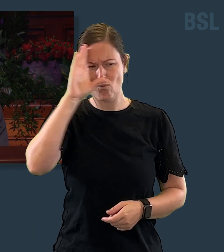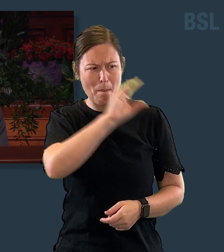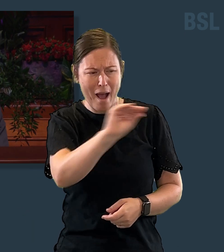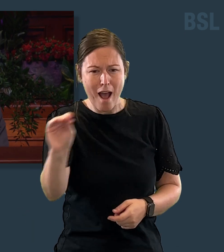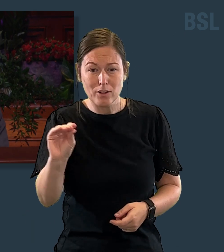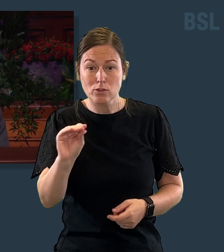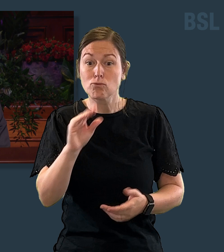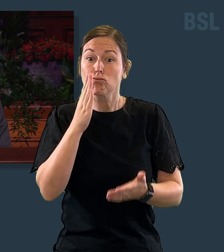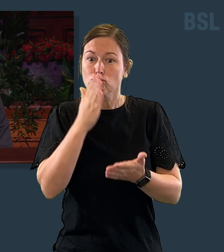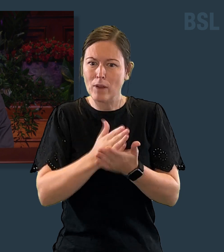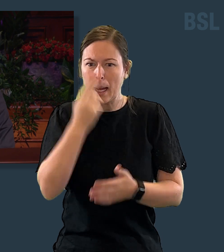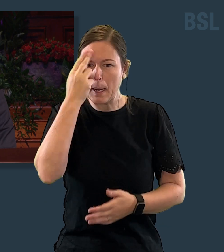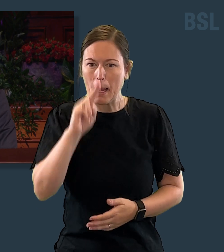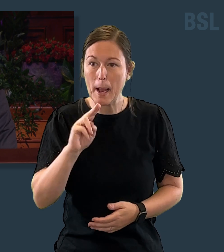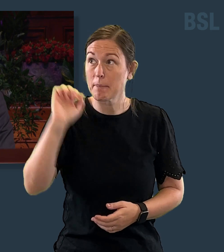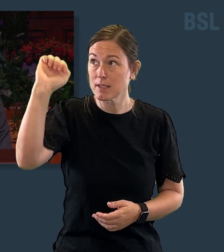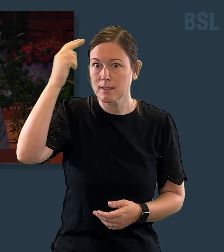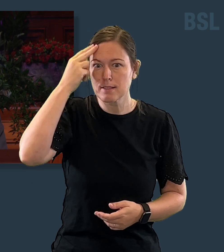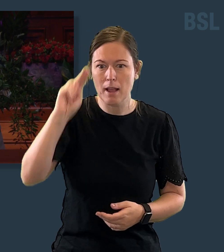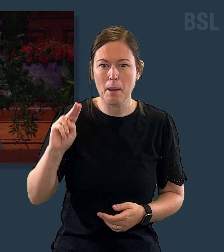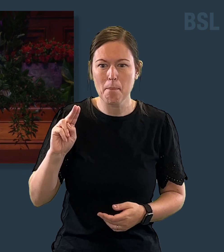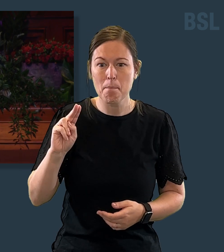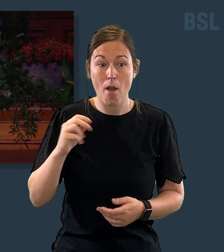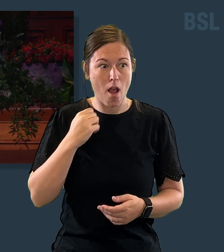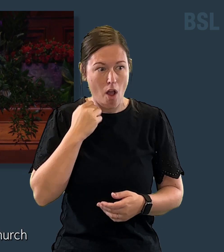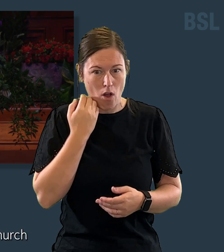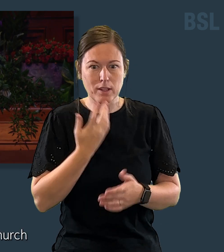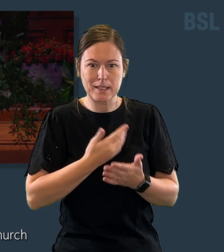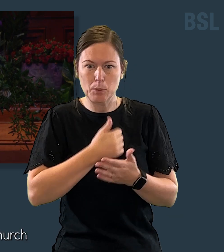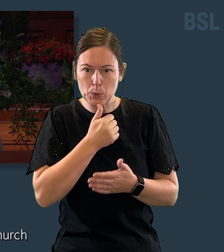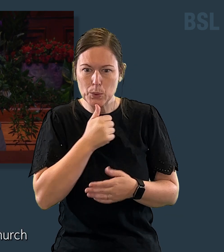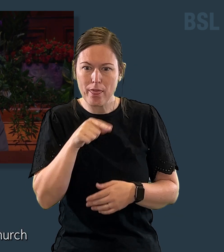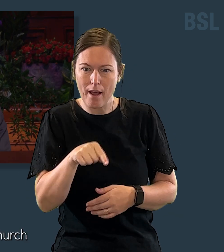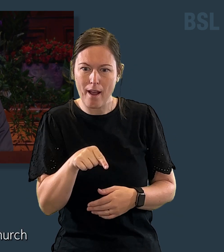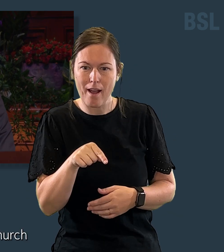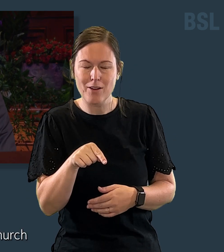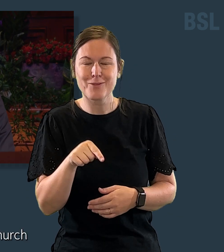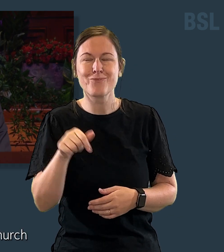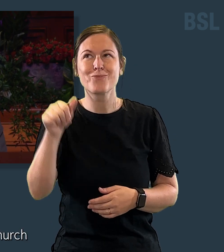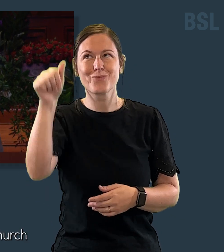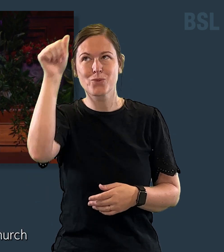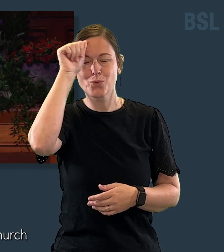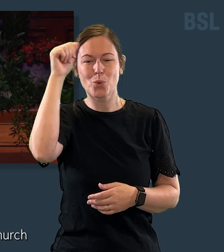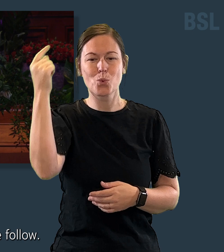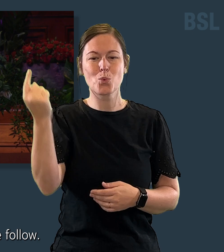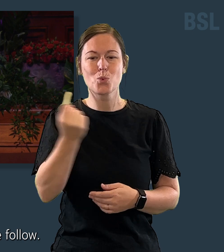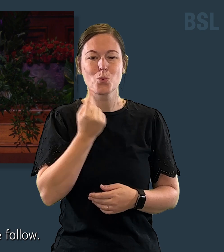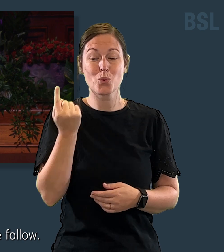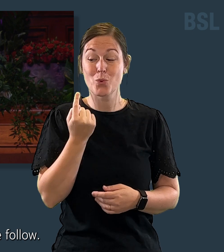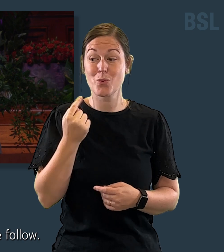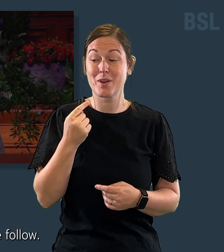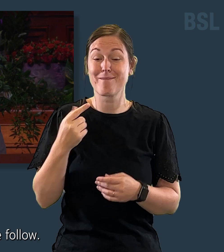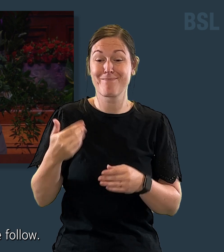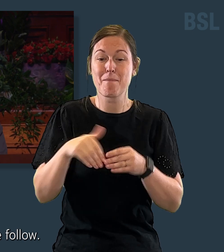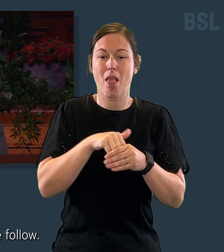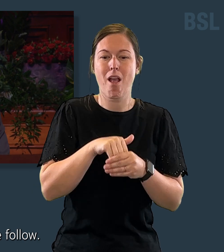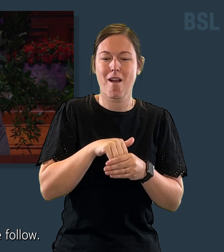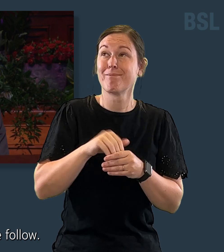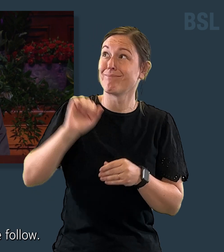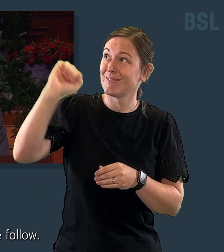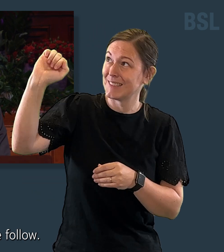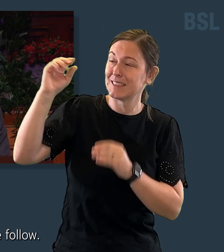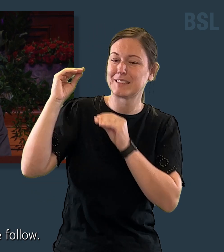to use the correct name of the Lord's Church often so that we remember whose Church this is and whose